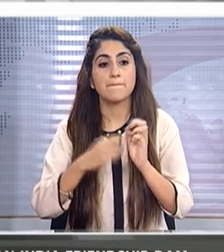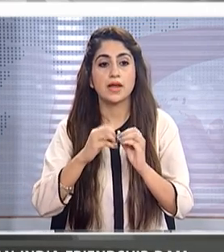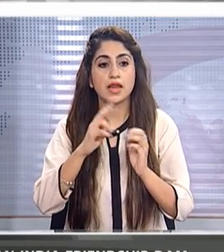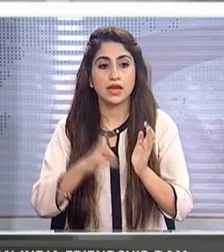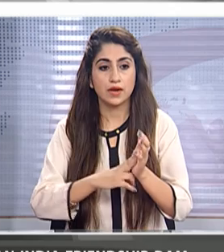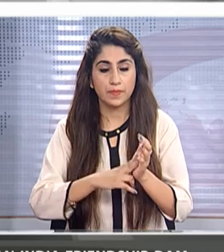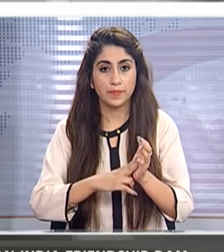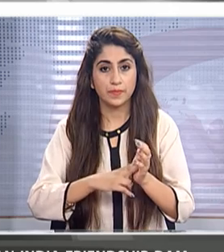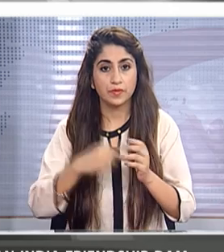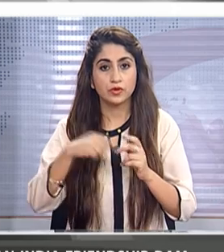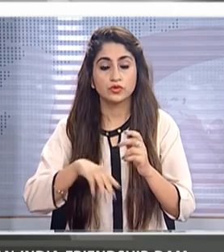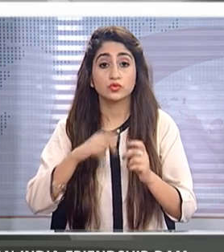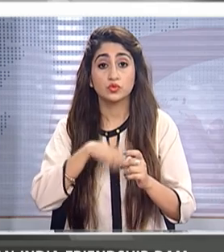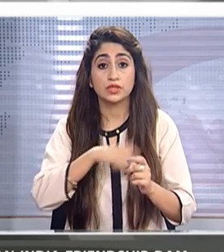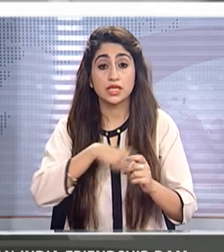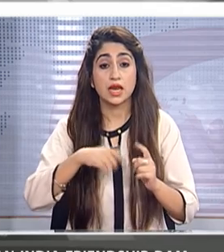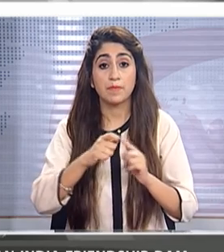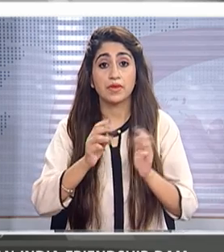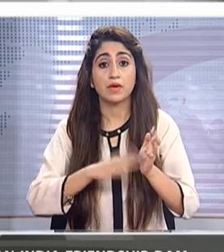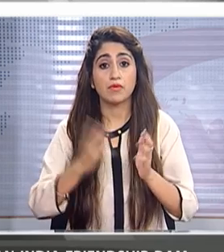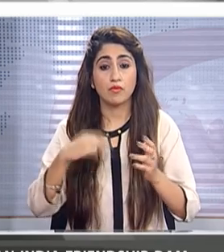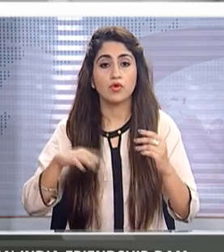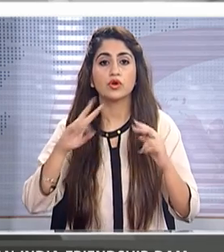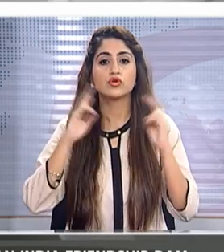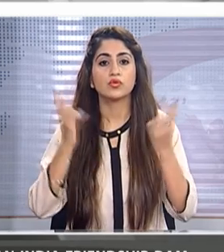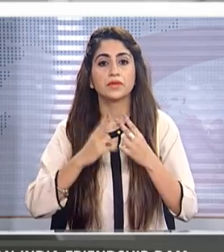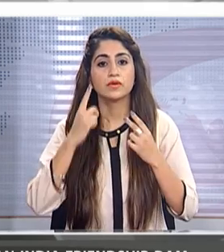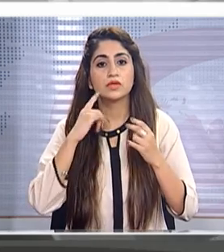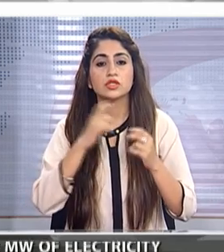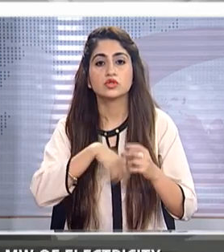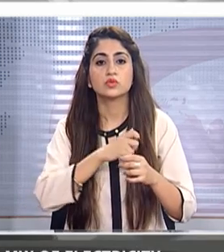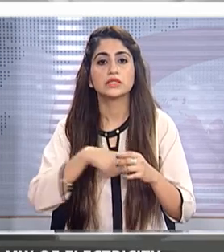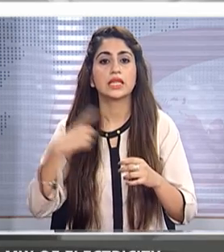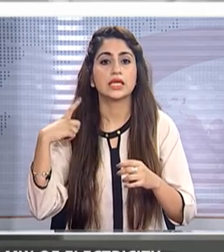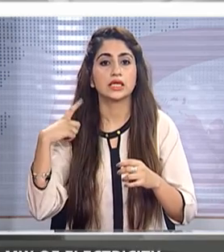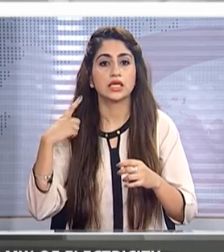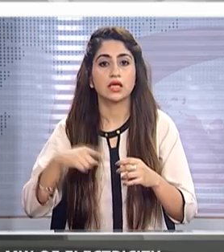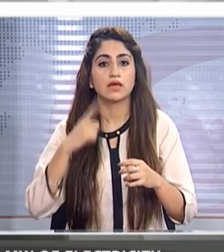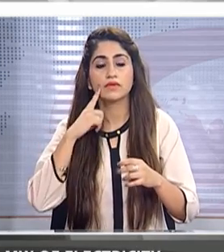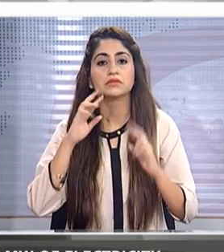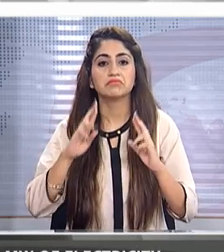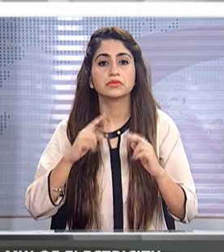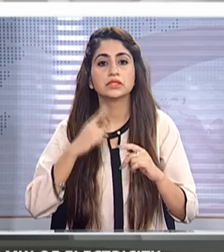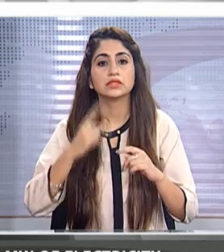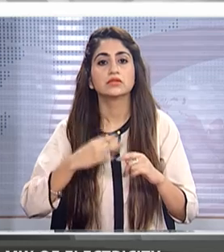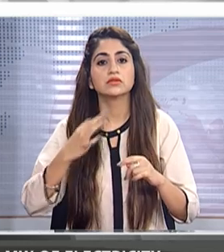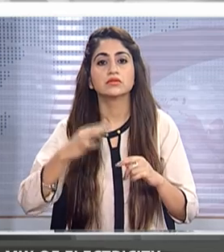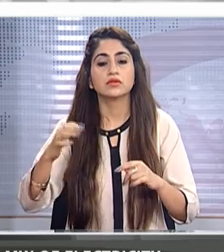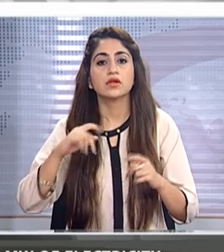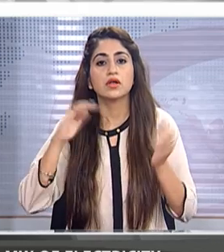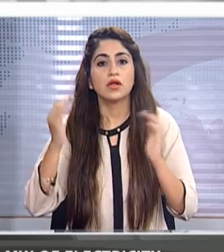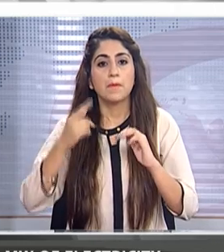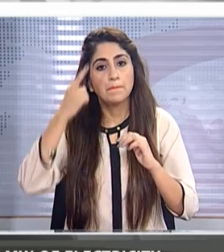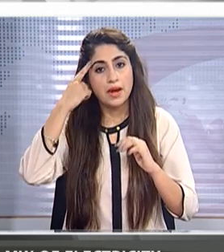sector. During his visit to Switzerland, the Prime Minister will hold talks with the Swiss leadership. He is likely to seek cooperation to